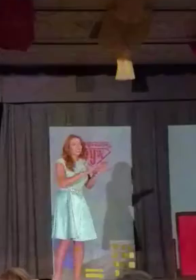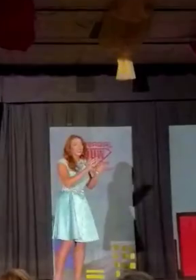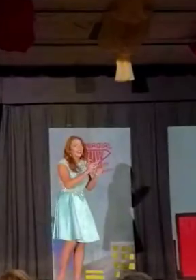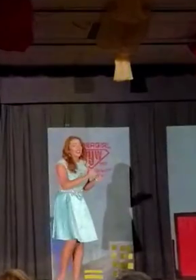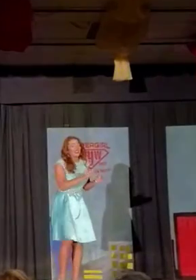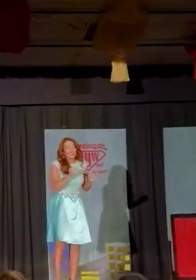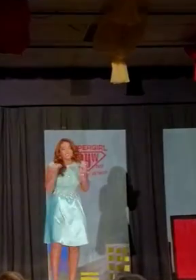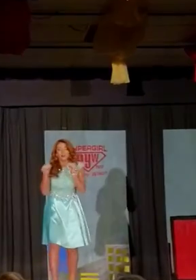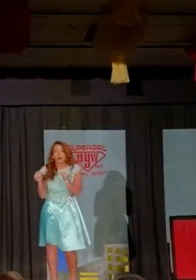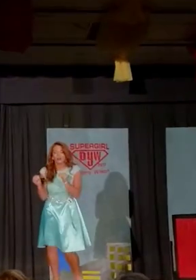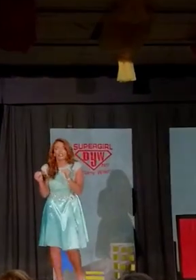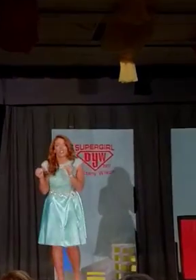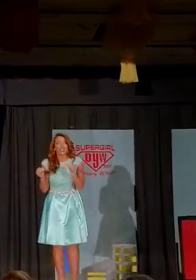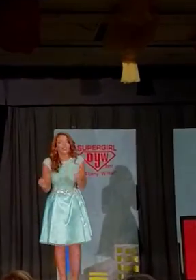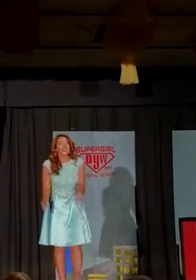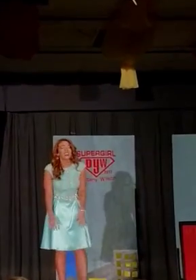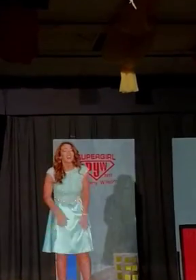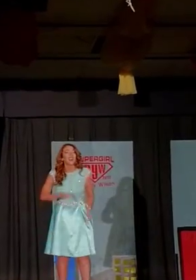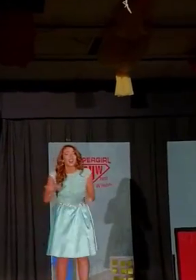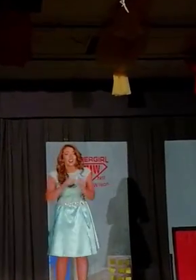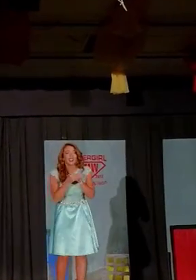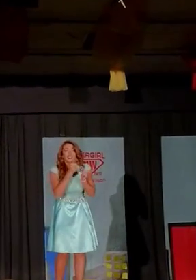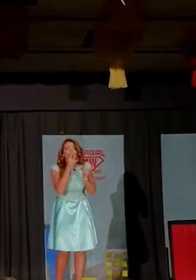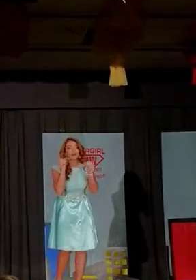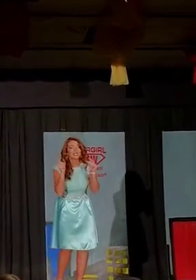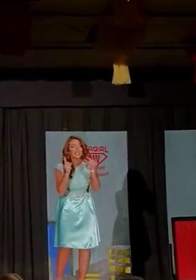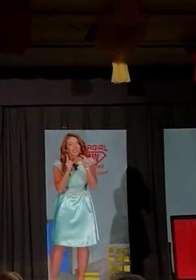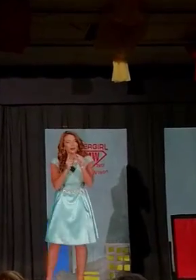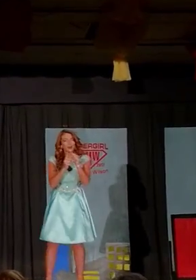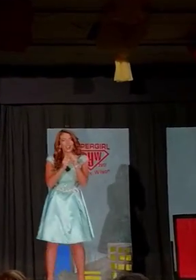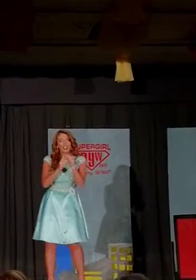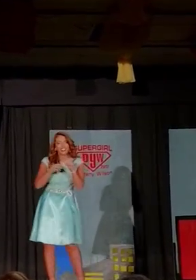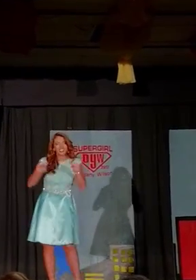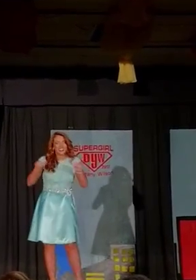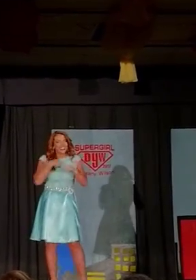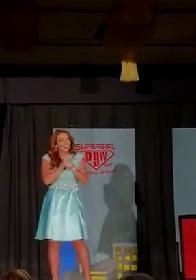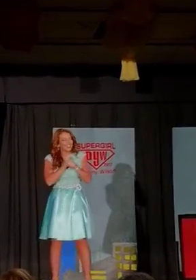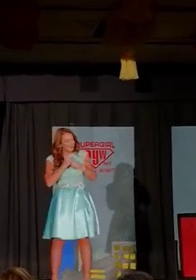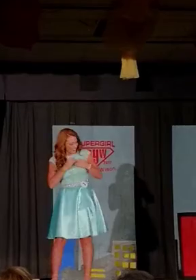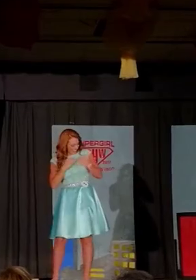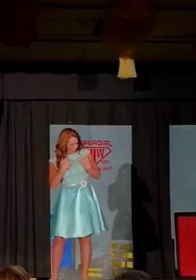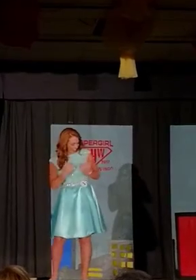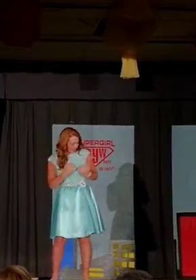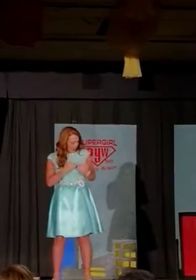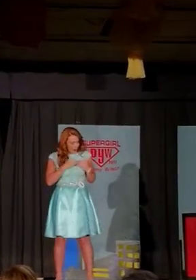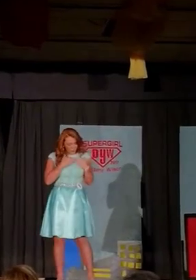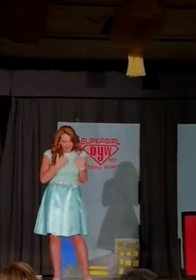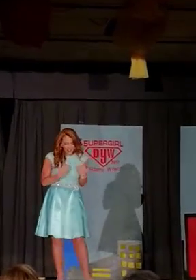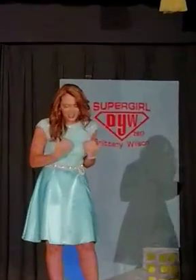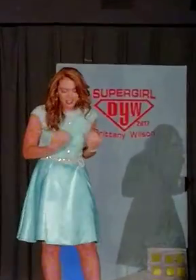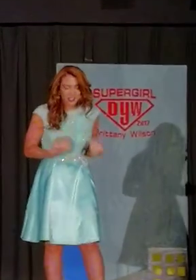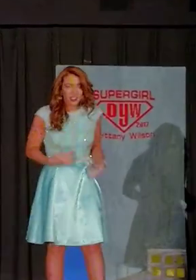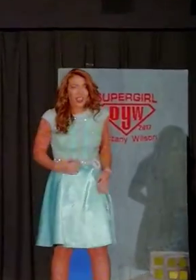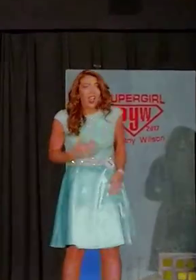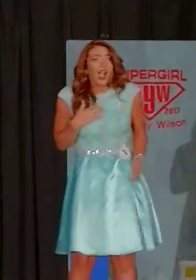Into motion, like how a single word can make a heart open I